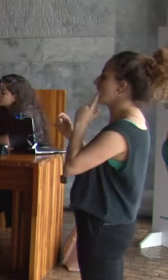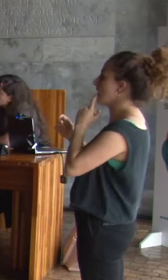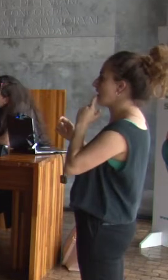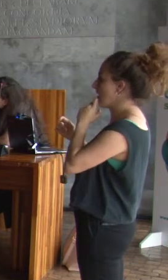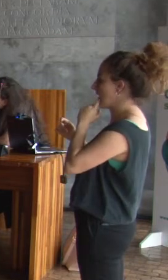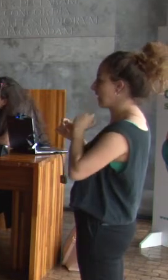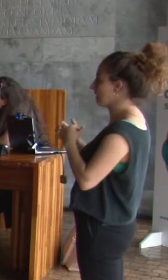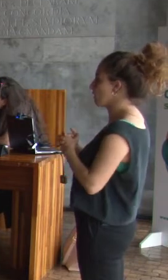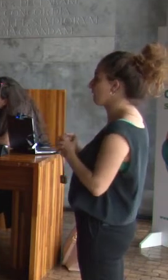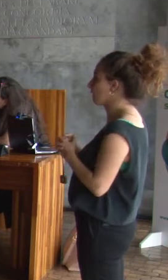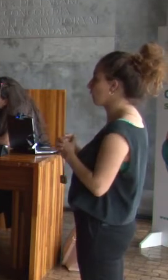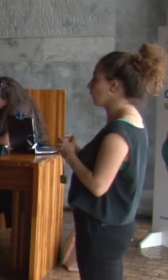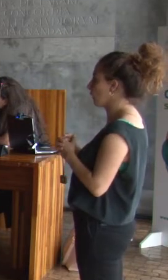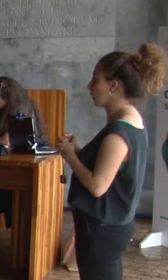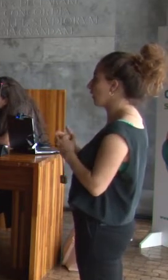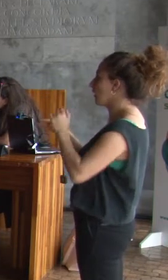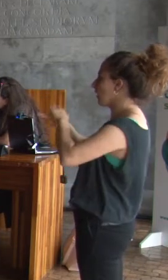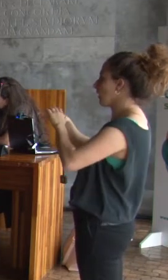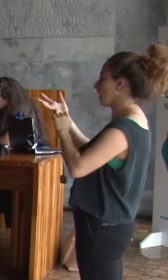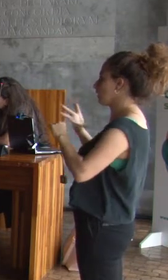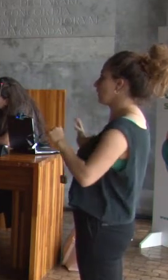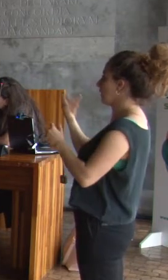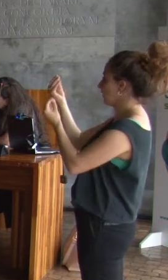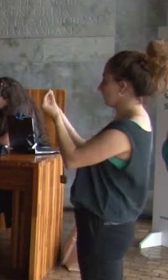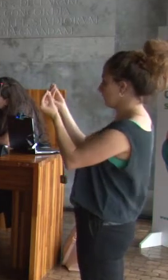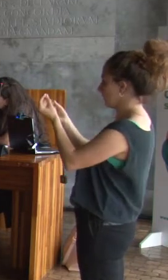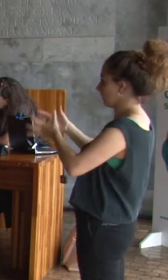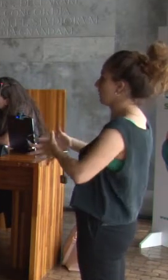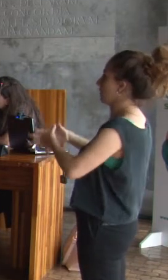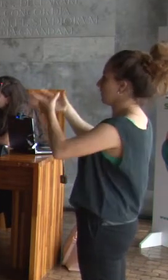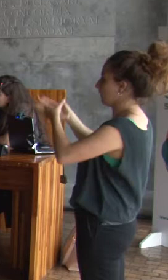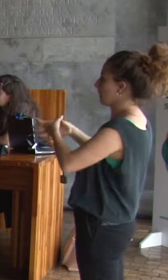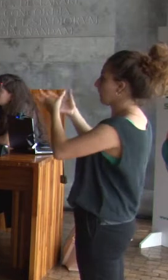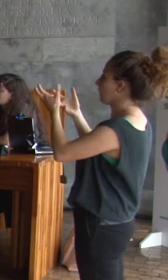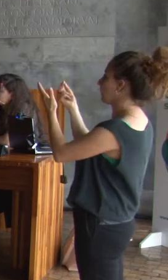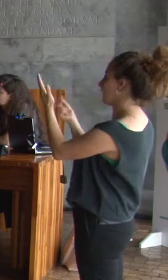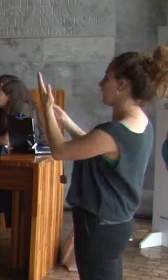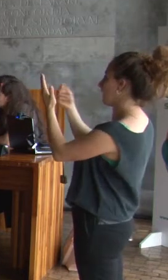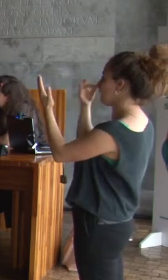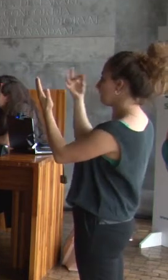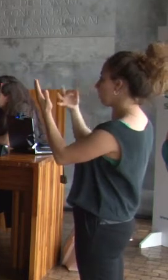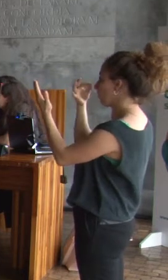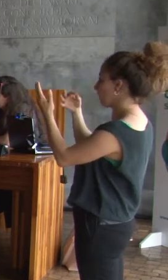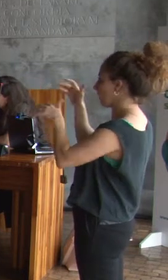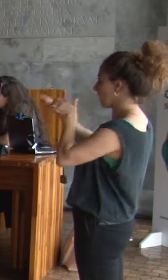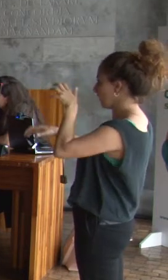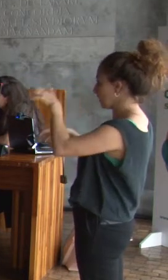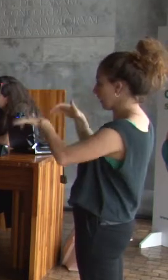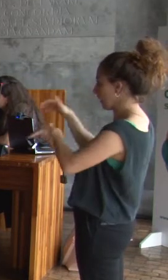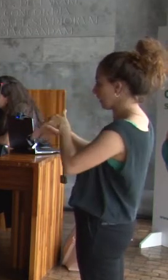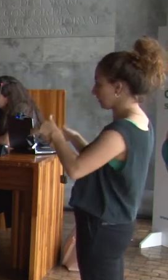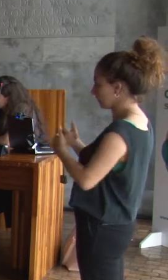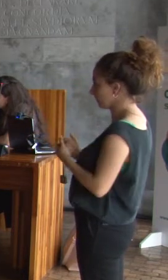door and the side entrances, there are sculpted columns decorated with floral and animal